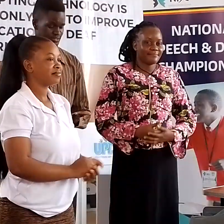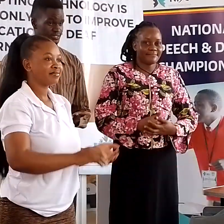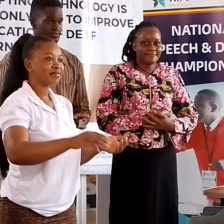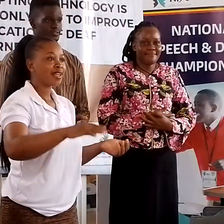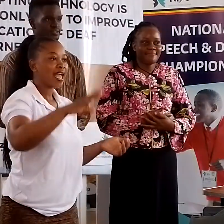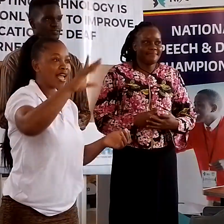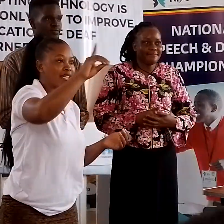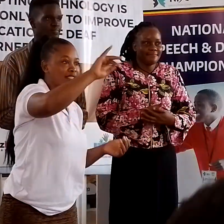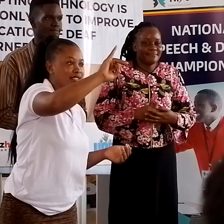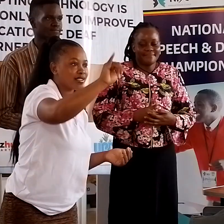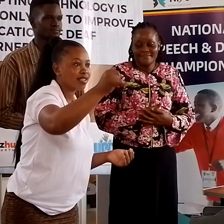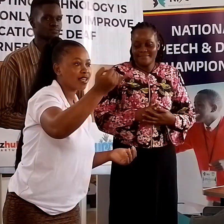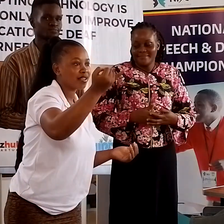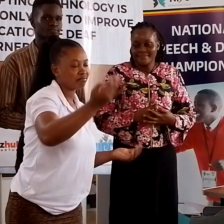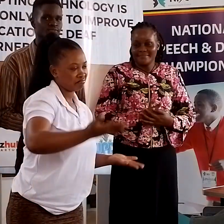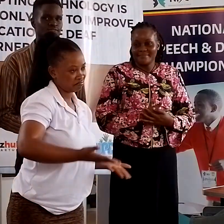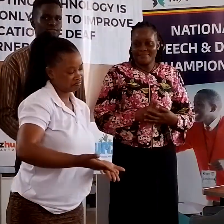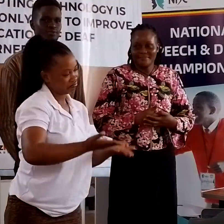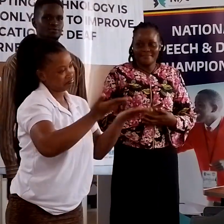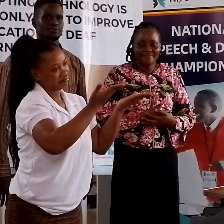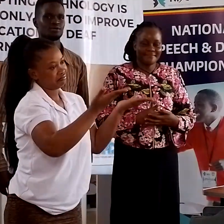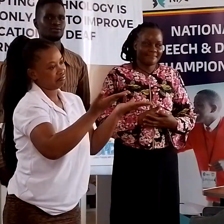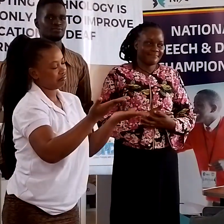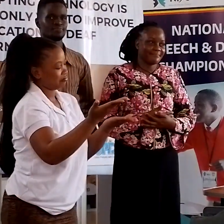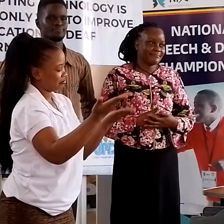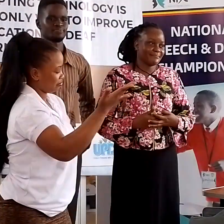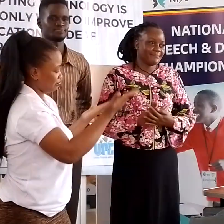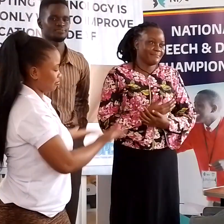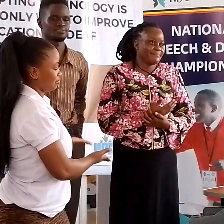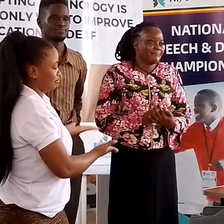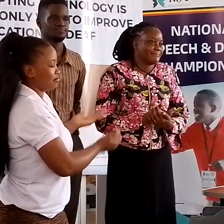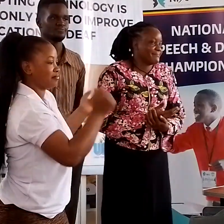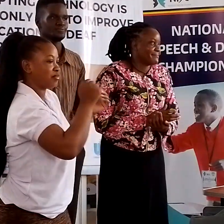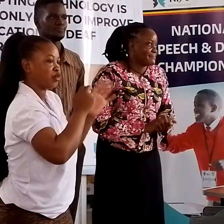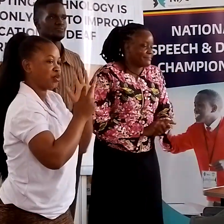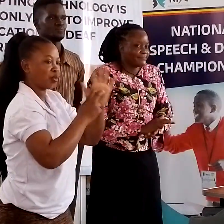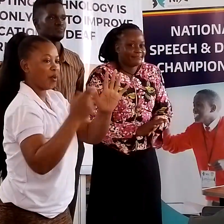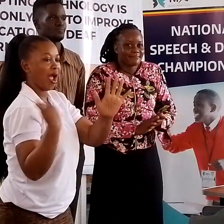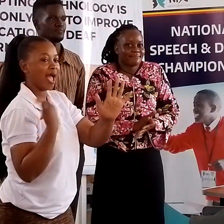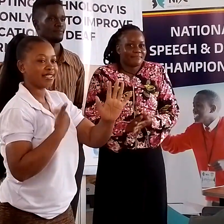Mr. DJ, put it up for us.